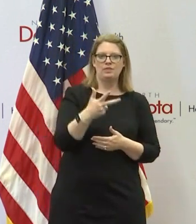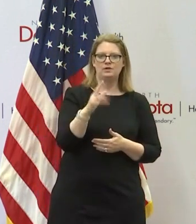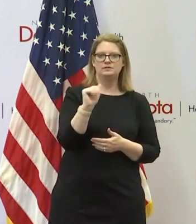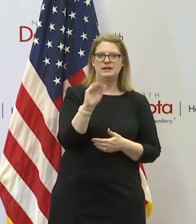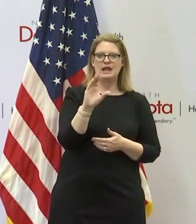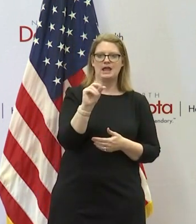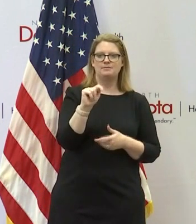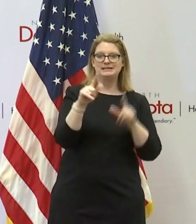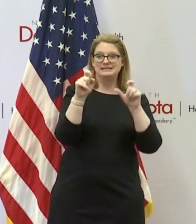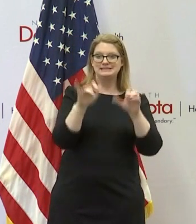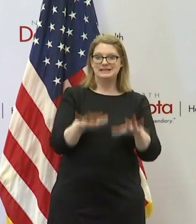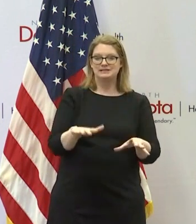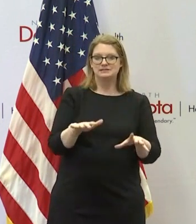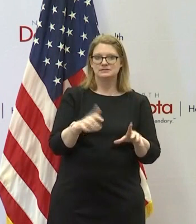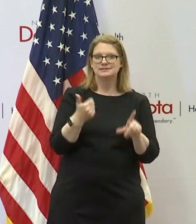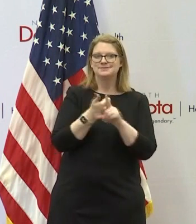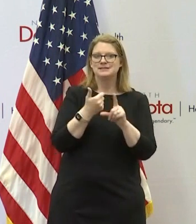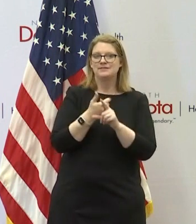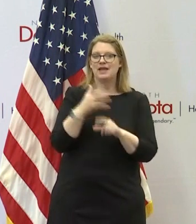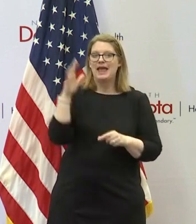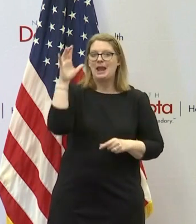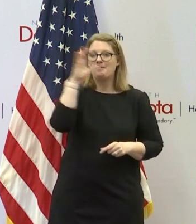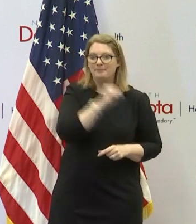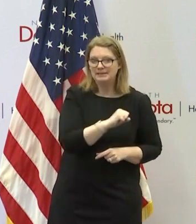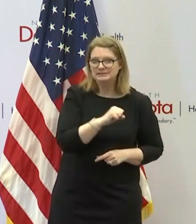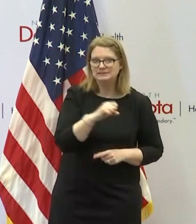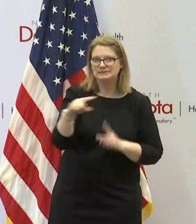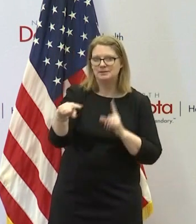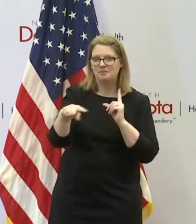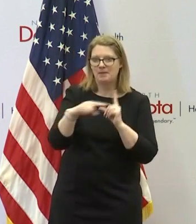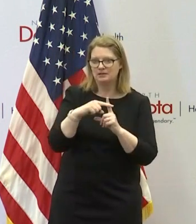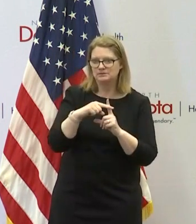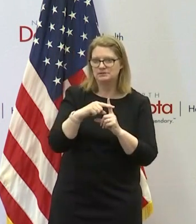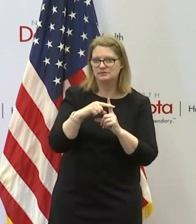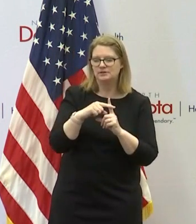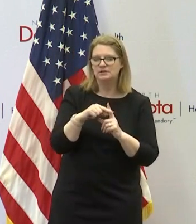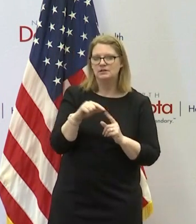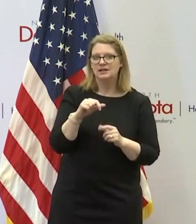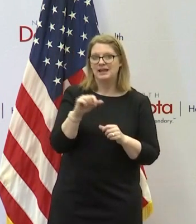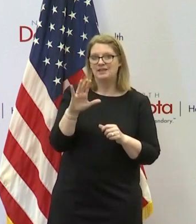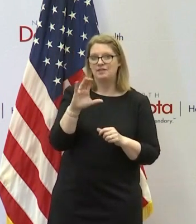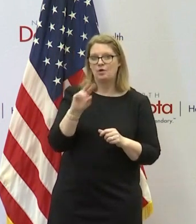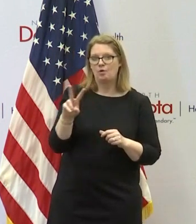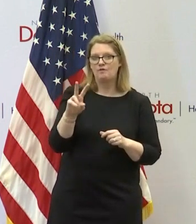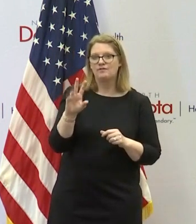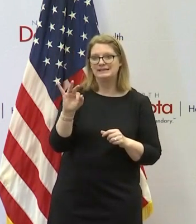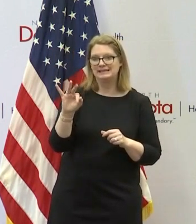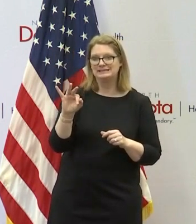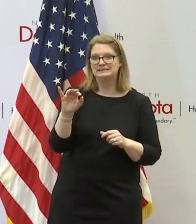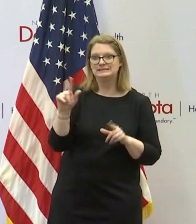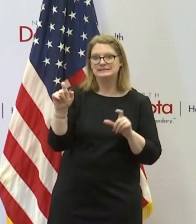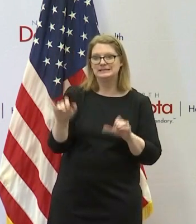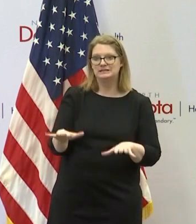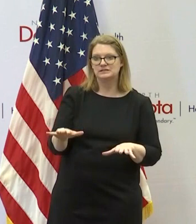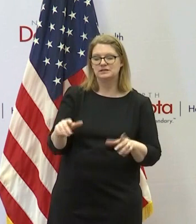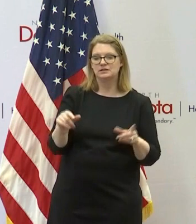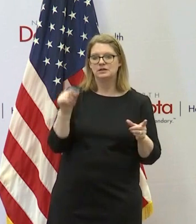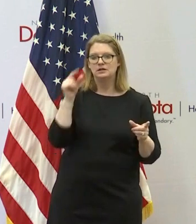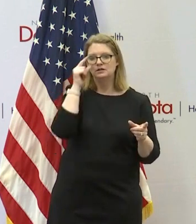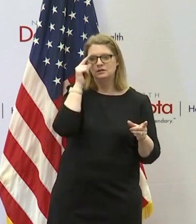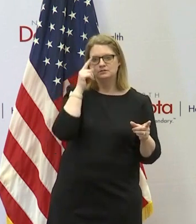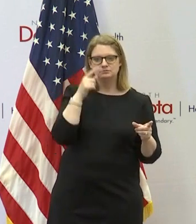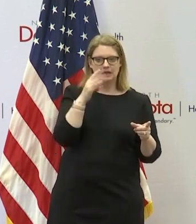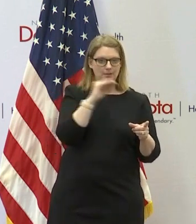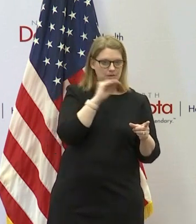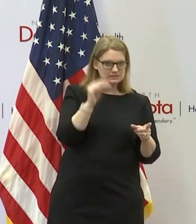the Abbott tests had missed positive traces in their COVID-19 testing. Was wondering if you knew a